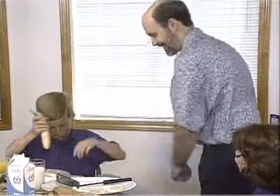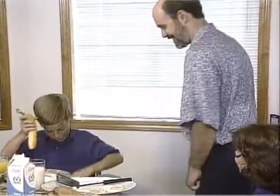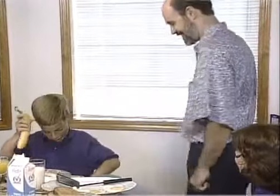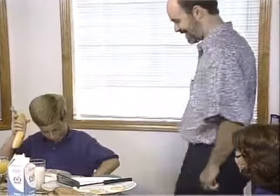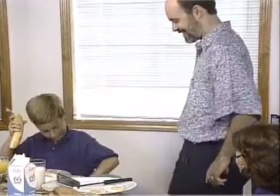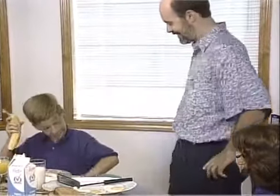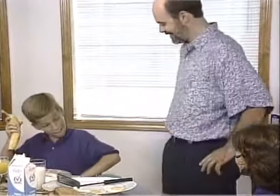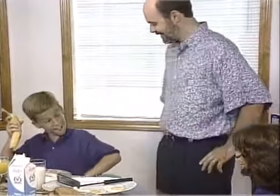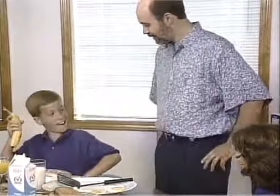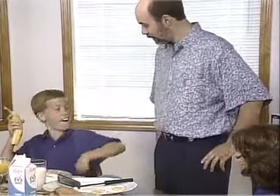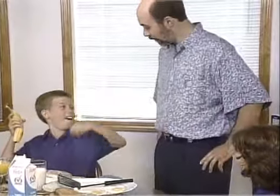Thank you.